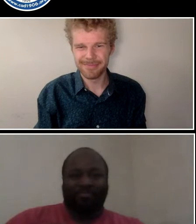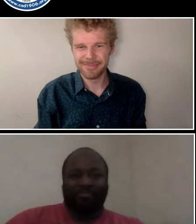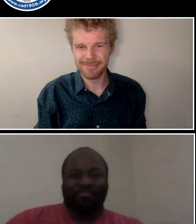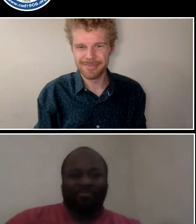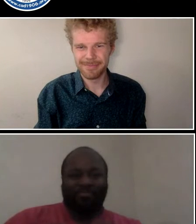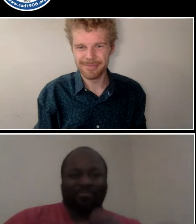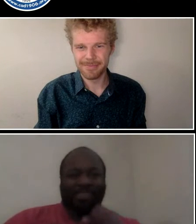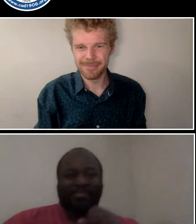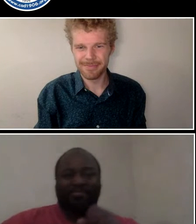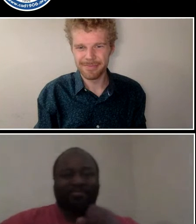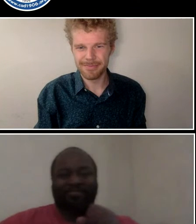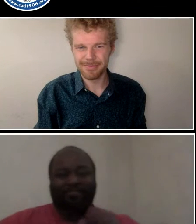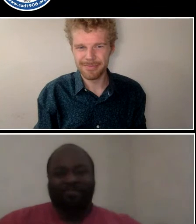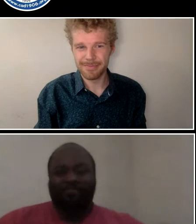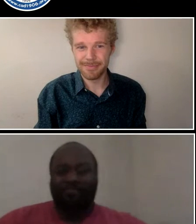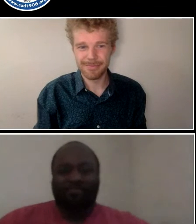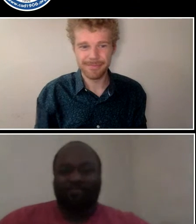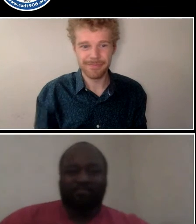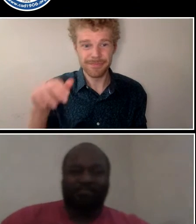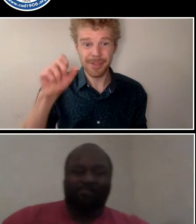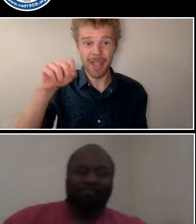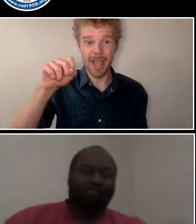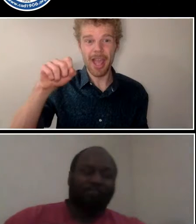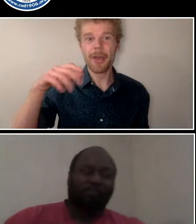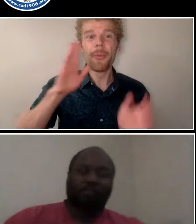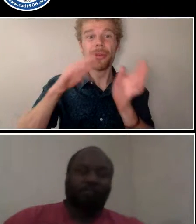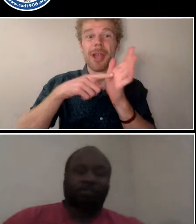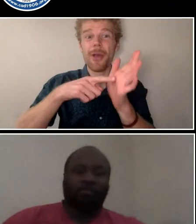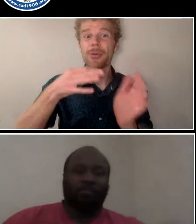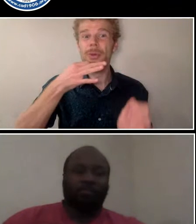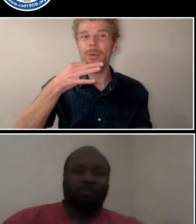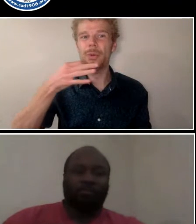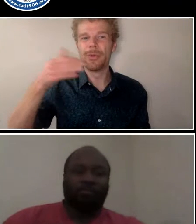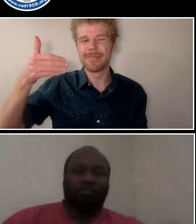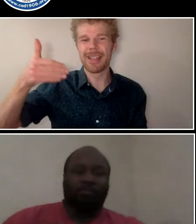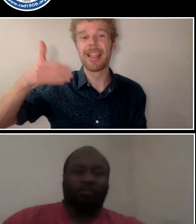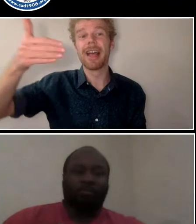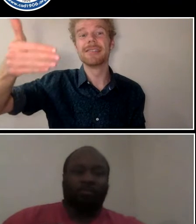Right, and I think the way you campaigned was actually a really good way also.